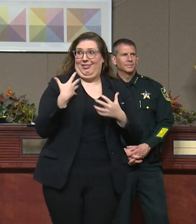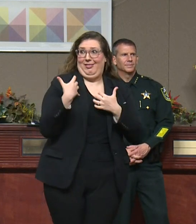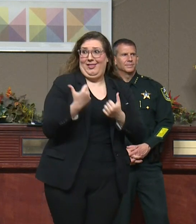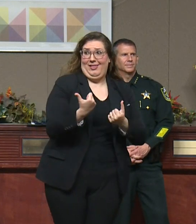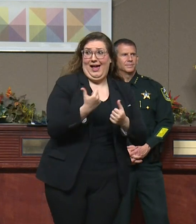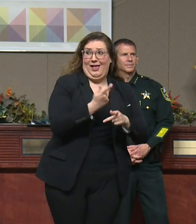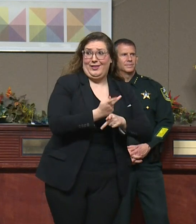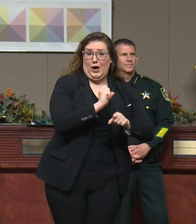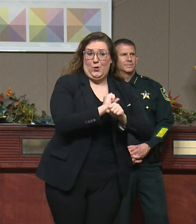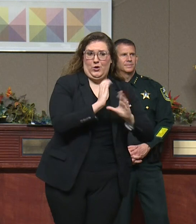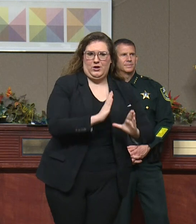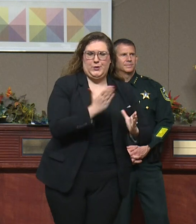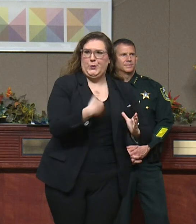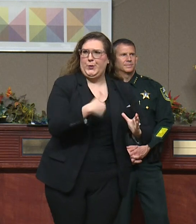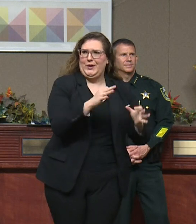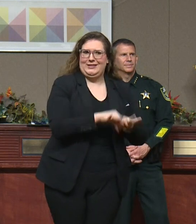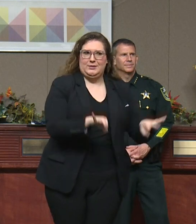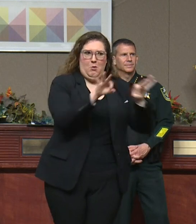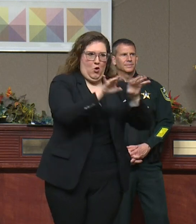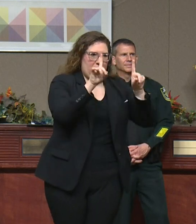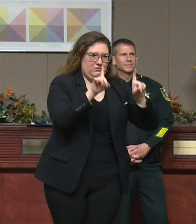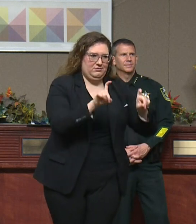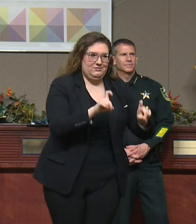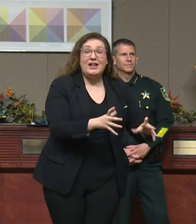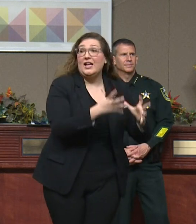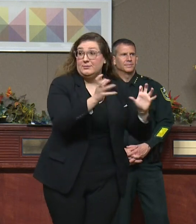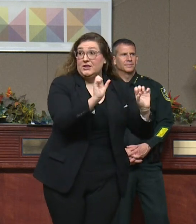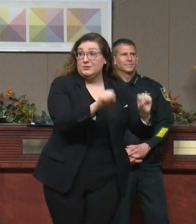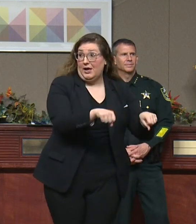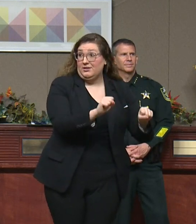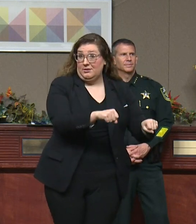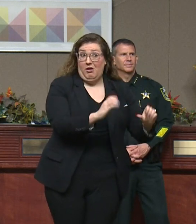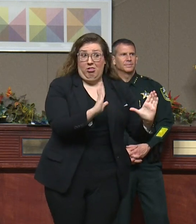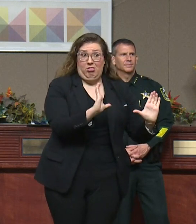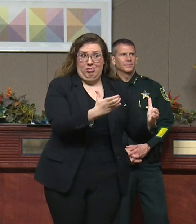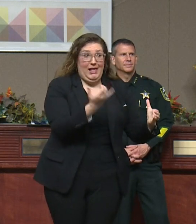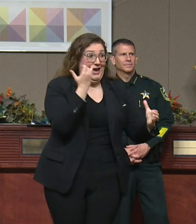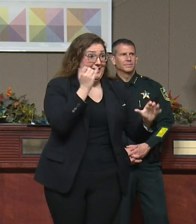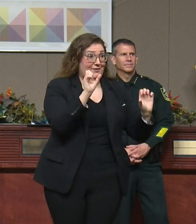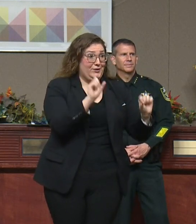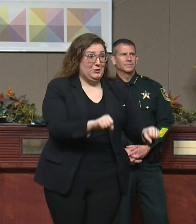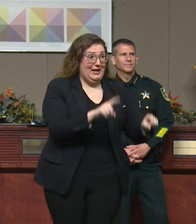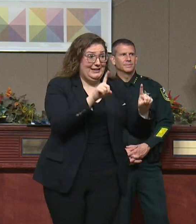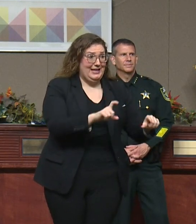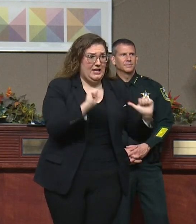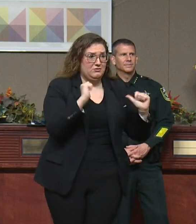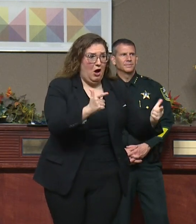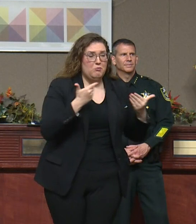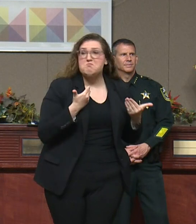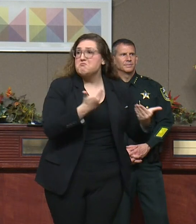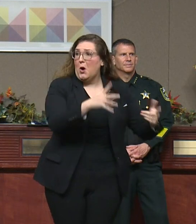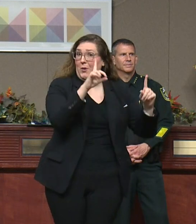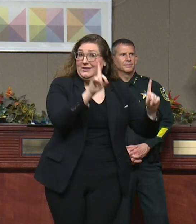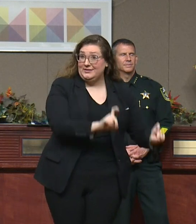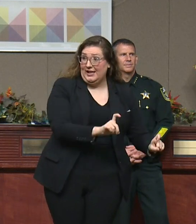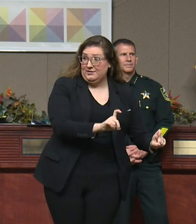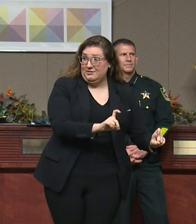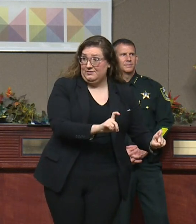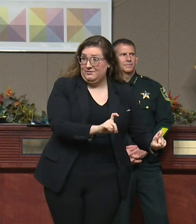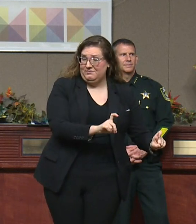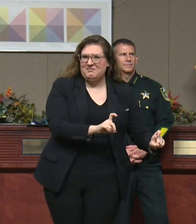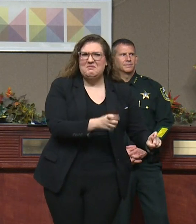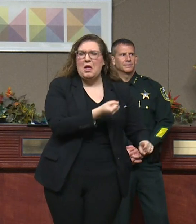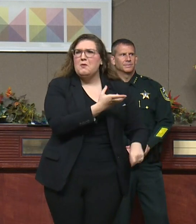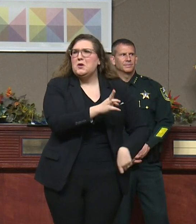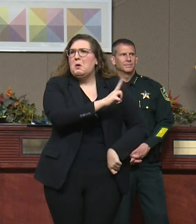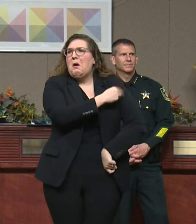to test as many as you can. And if you can, all of them. And some of our